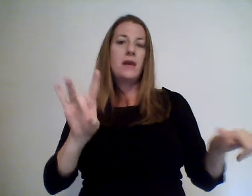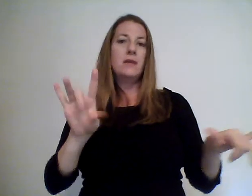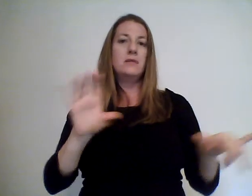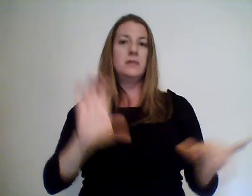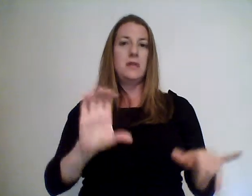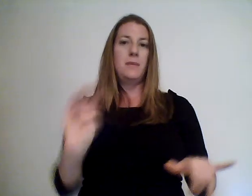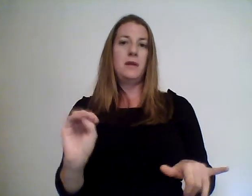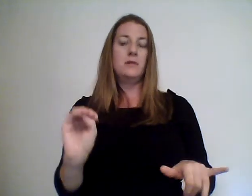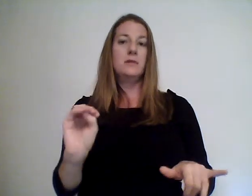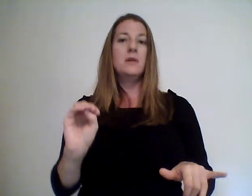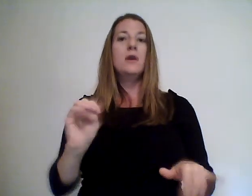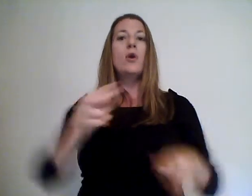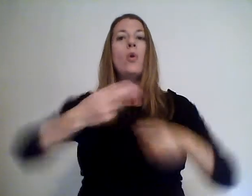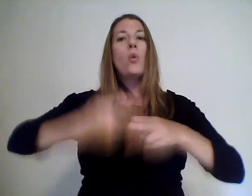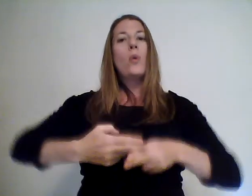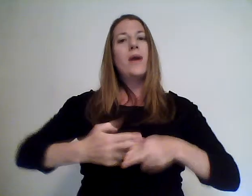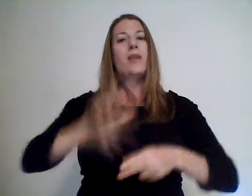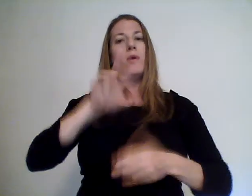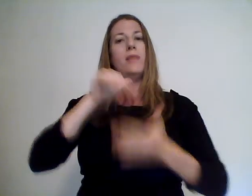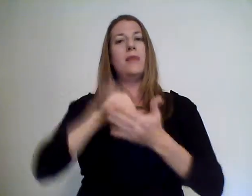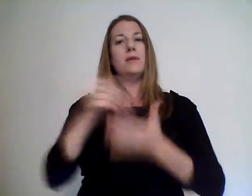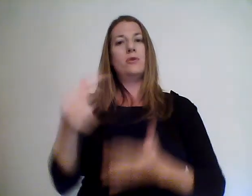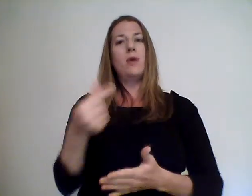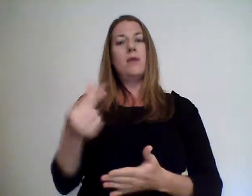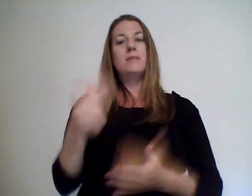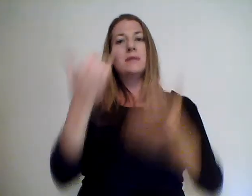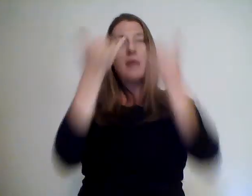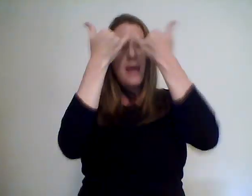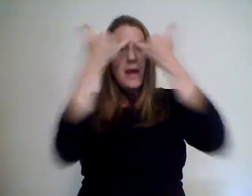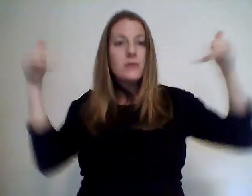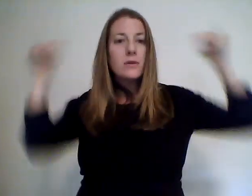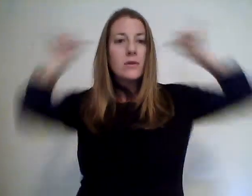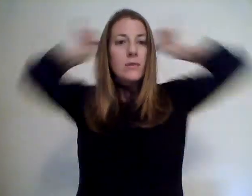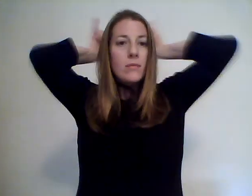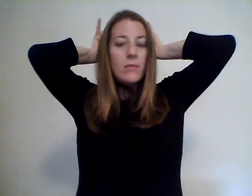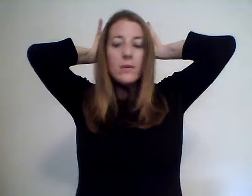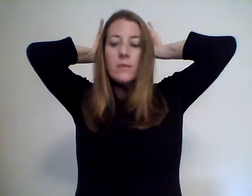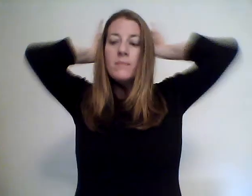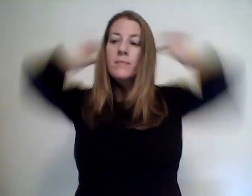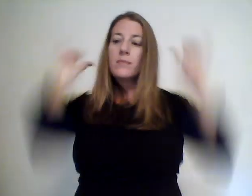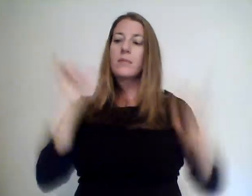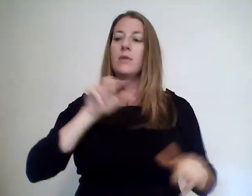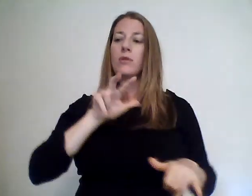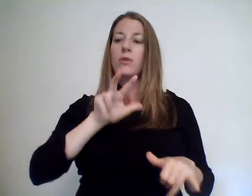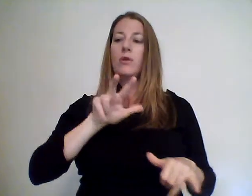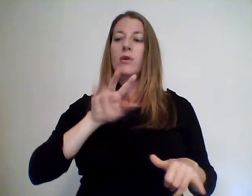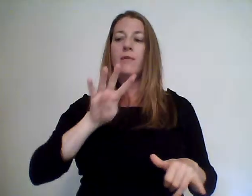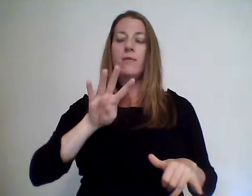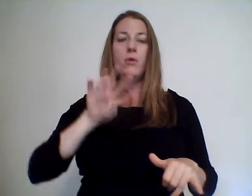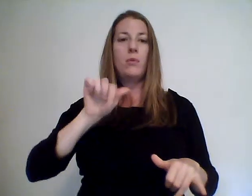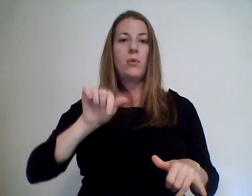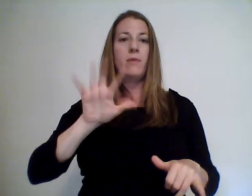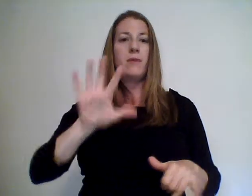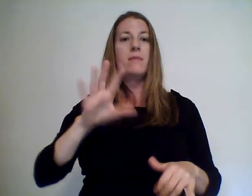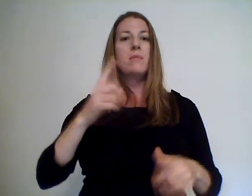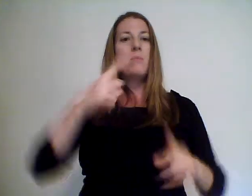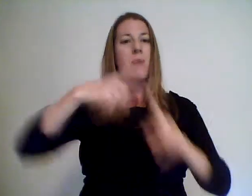Weight 3,000 grams, head circumference 34.5. Positive for scleral icterus,